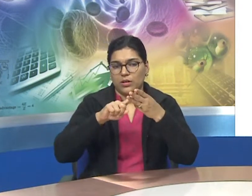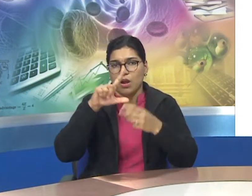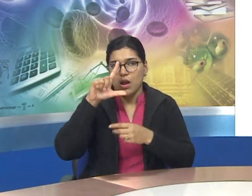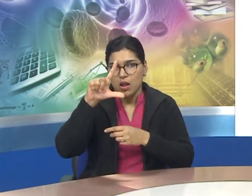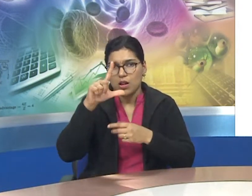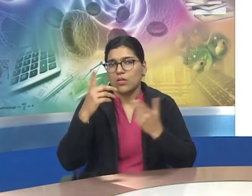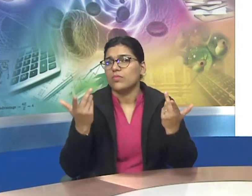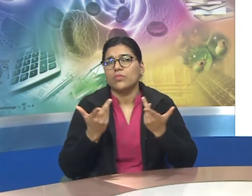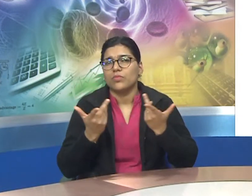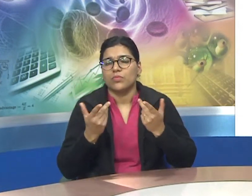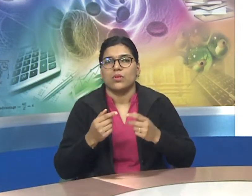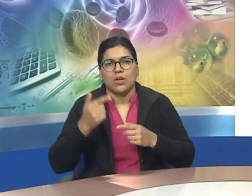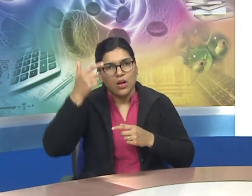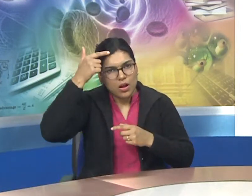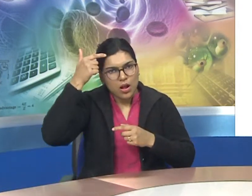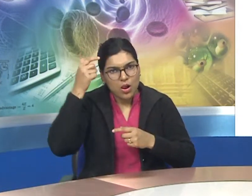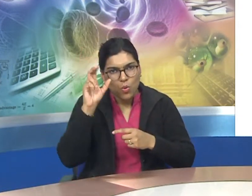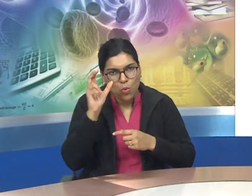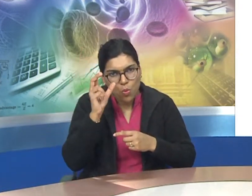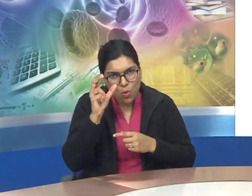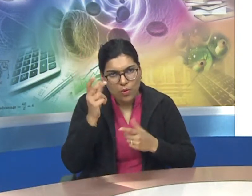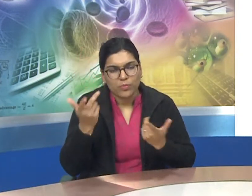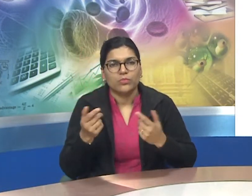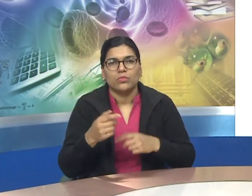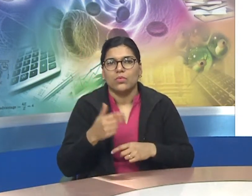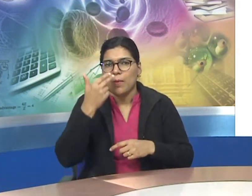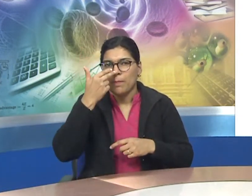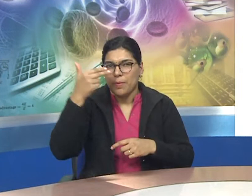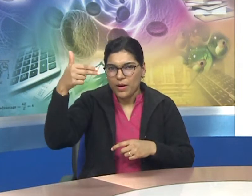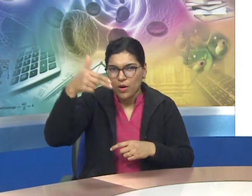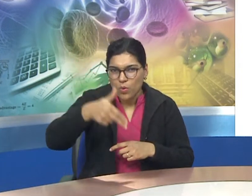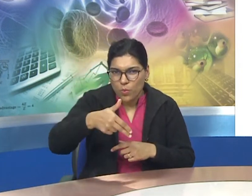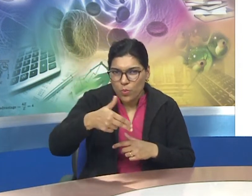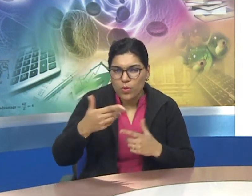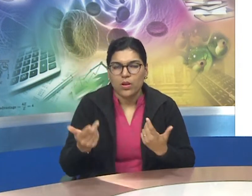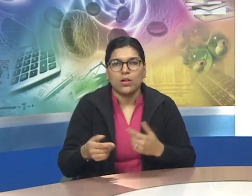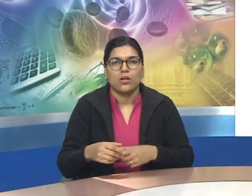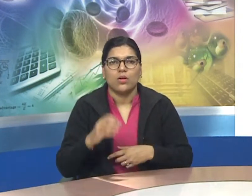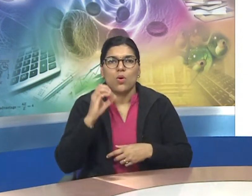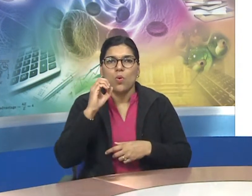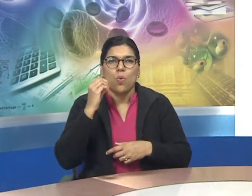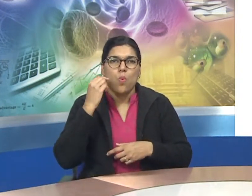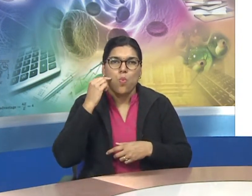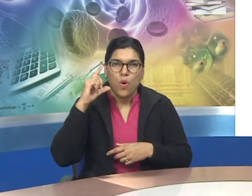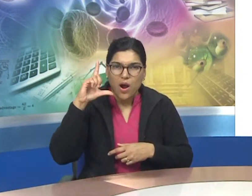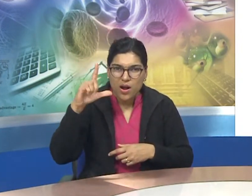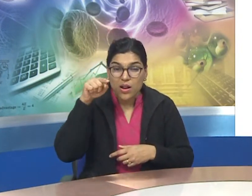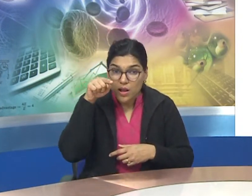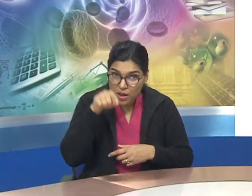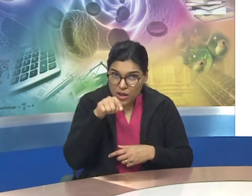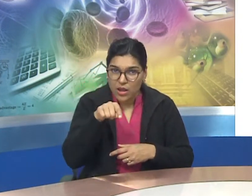lesson is Fuel of the Future. We know the fuel.